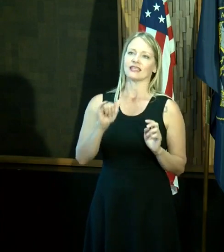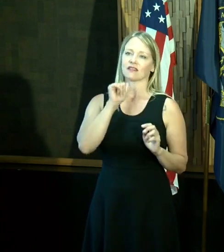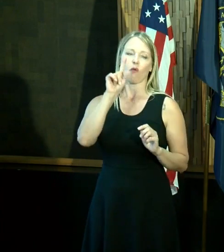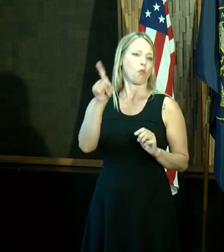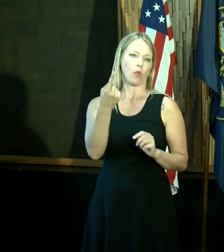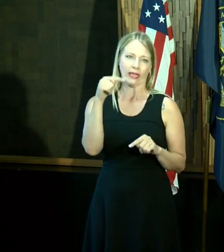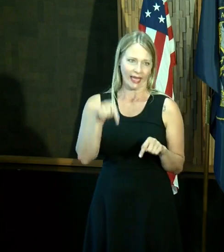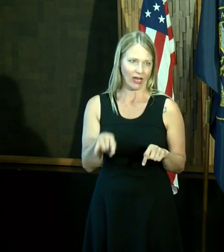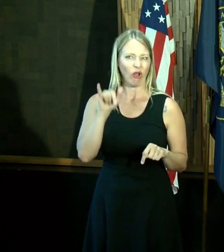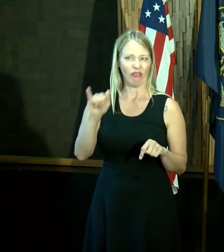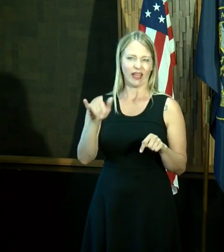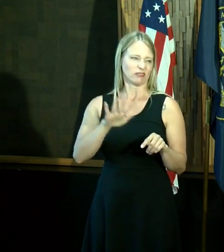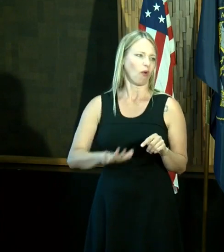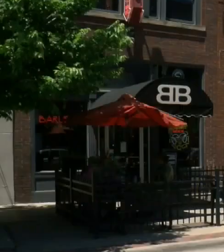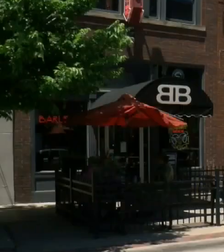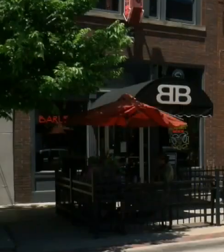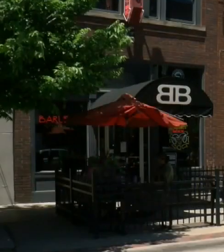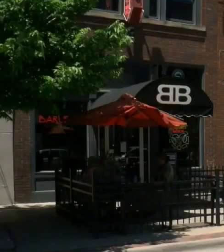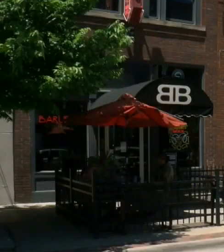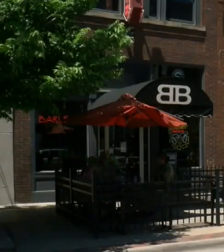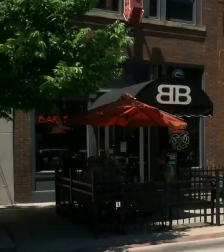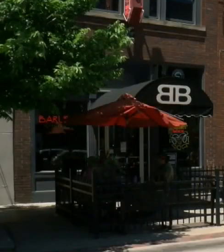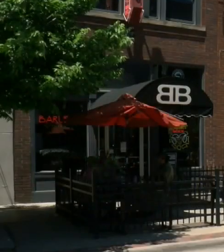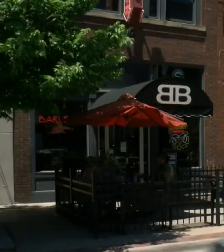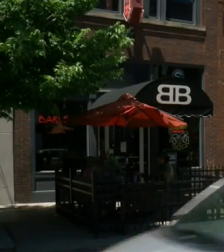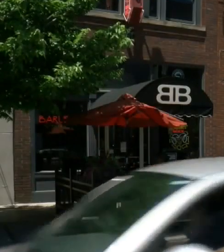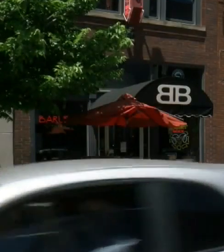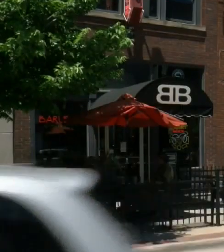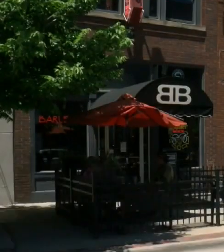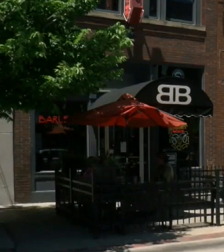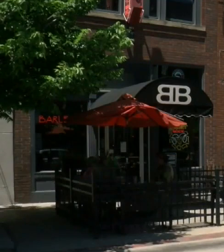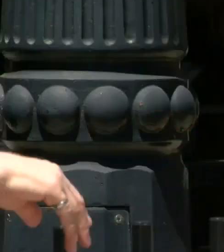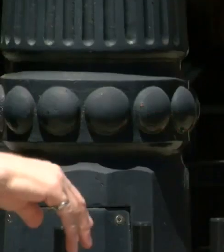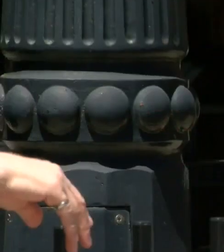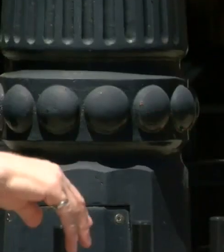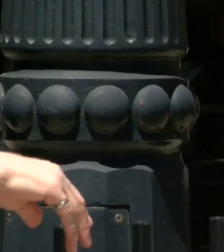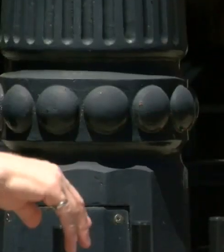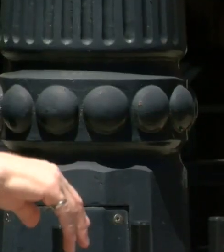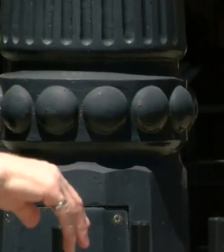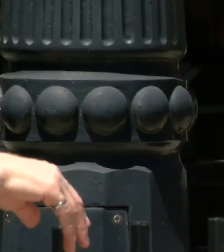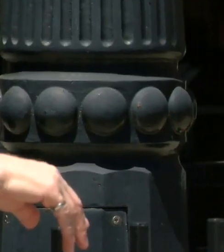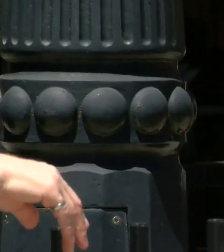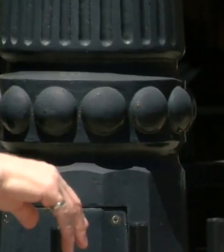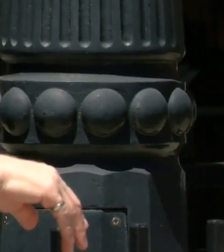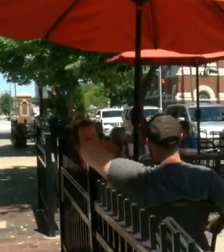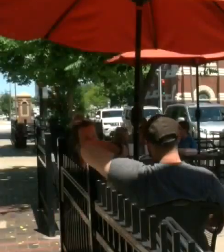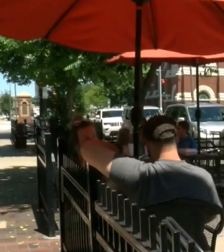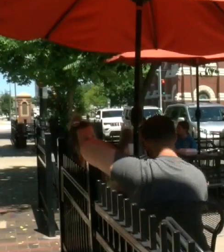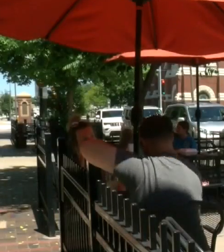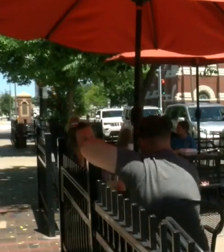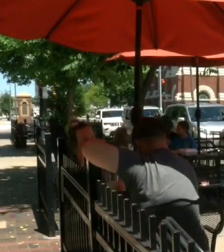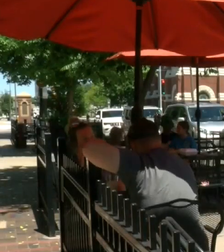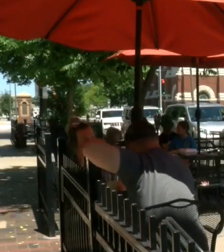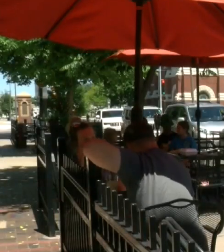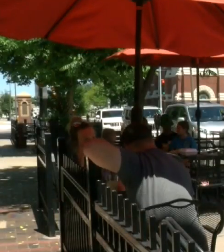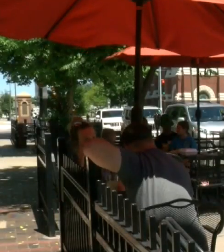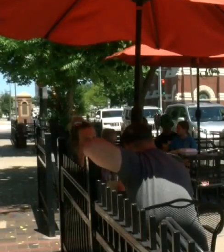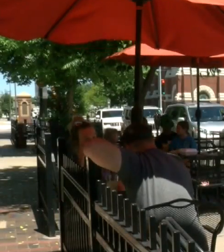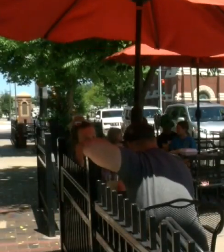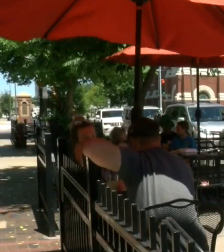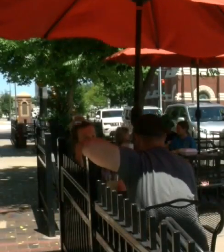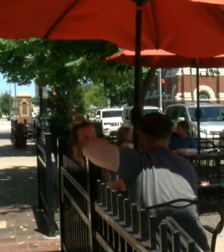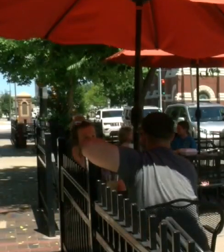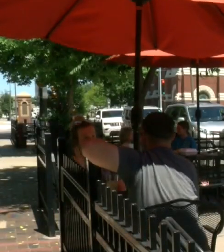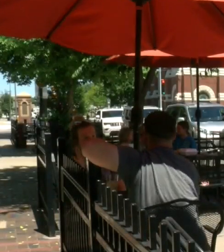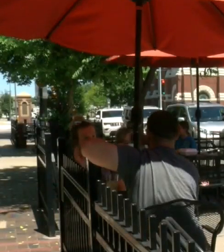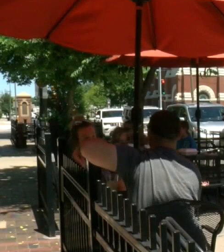are seeing a similar pattern here. The 0 to 34 age range now makes up more than half of COVID cases in the county, and